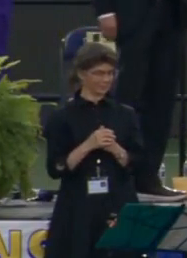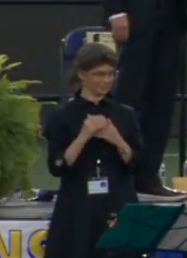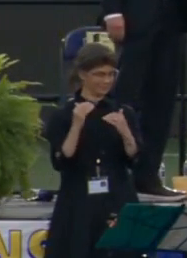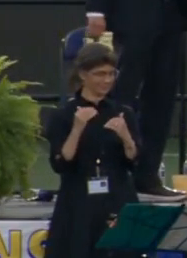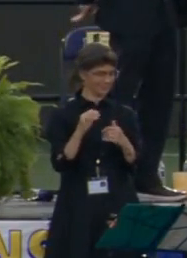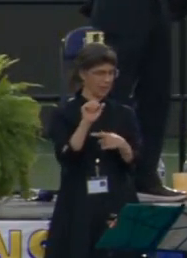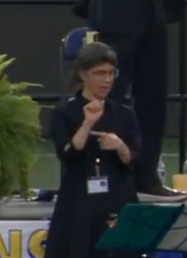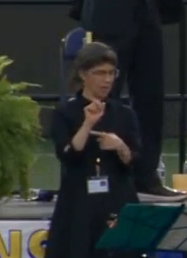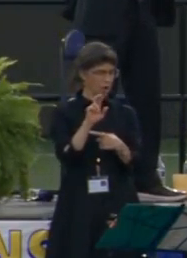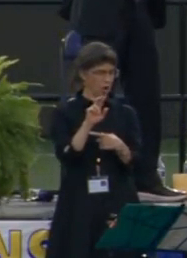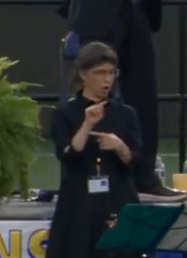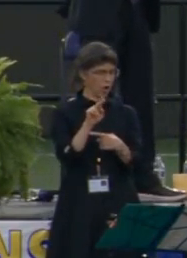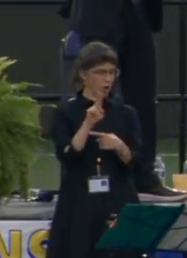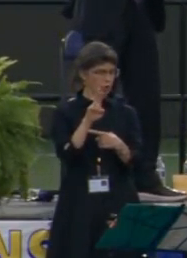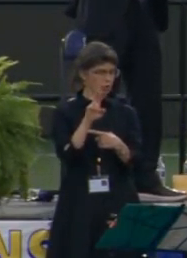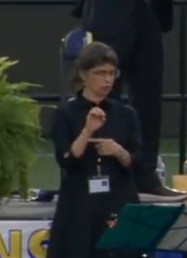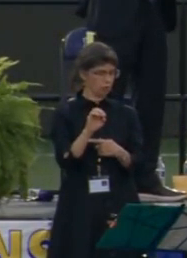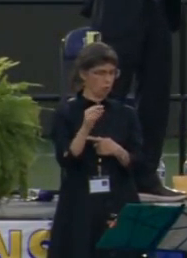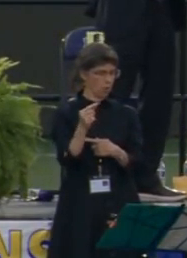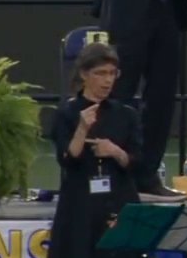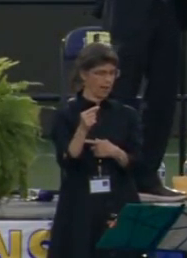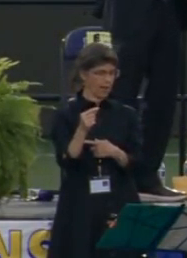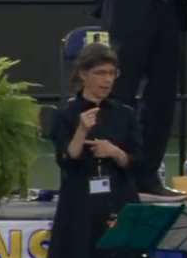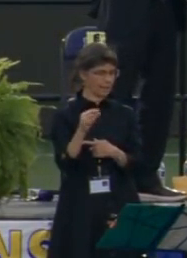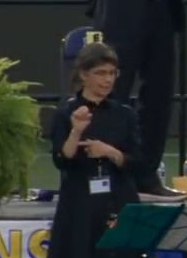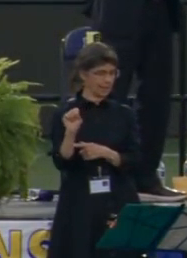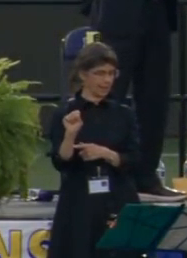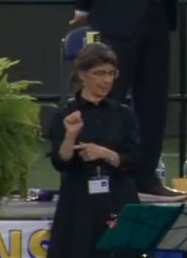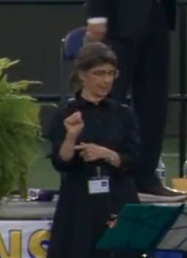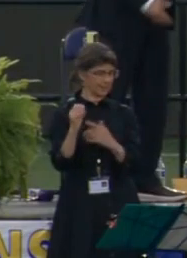Arturo Guardarrama Santibáñez.